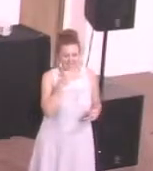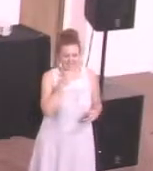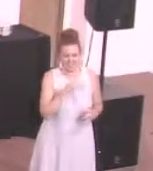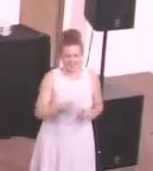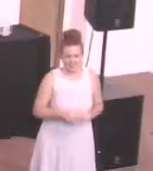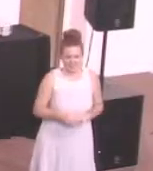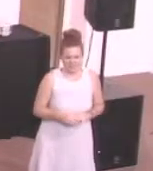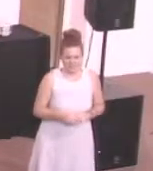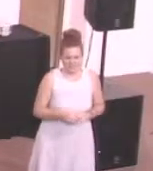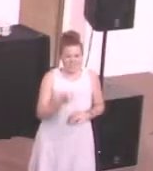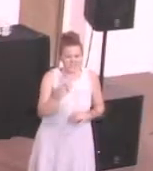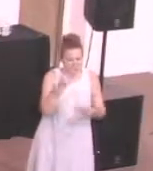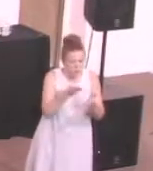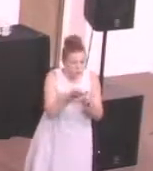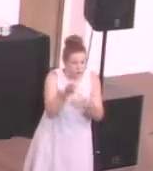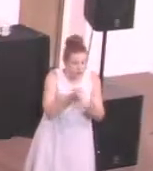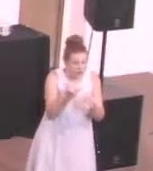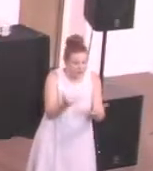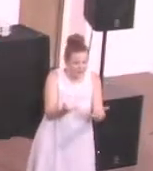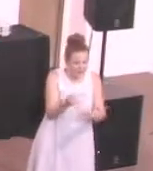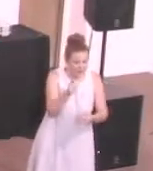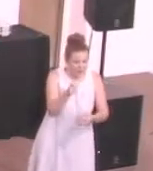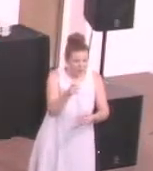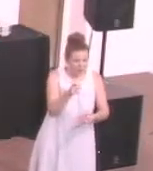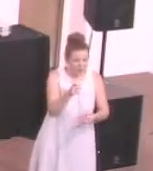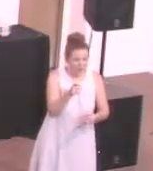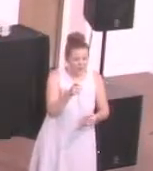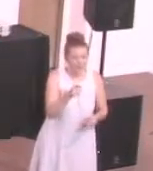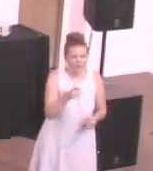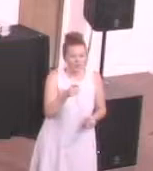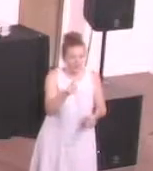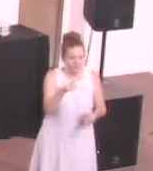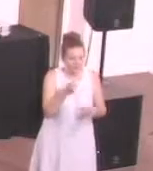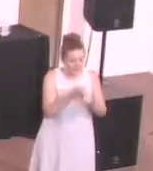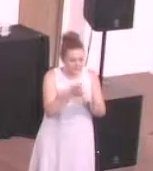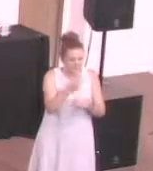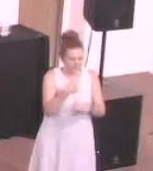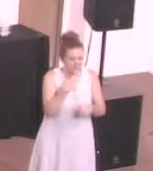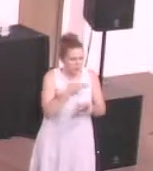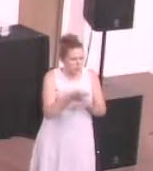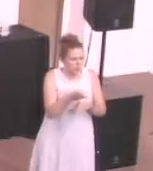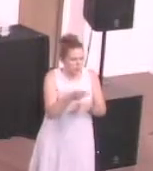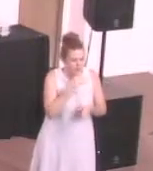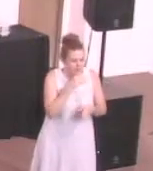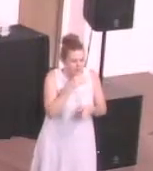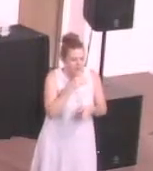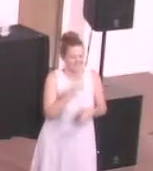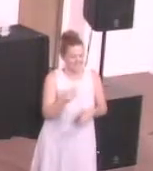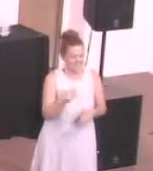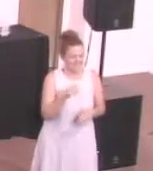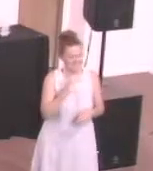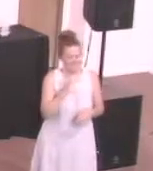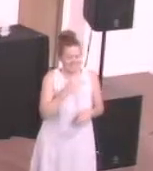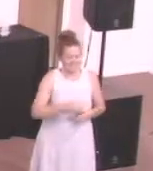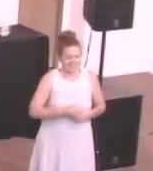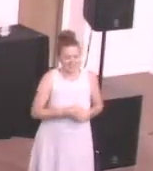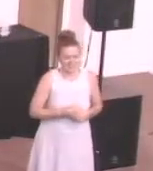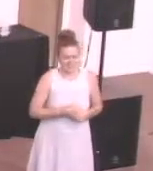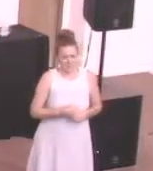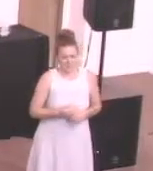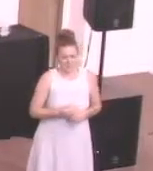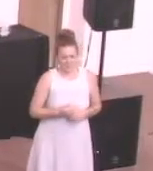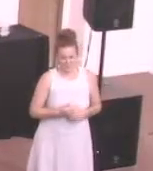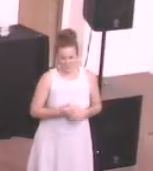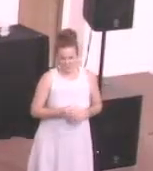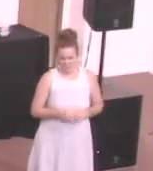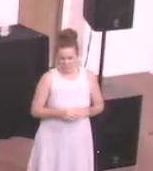Telling the truth right now? Come on down. Come on down, sir. I need you to grab his other arm. We're going to bind